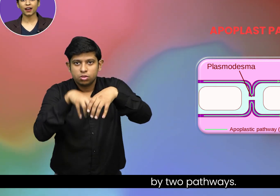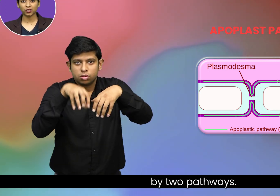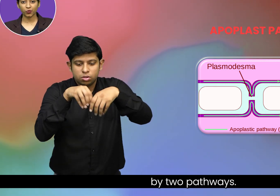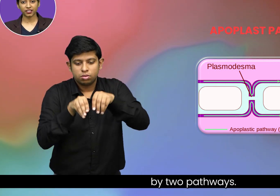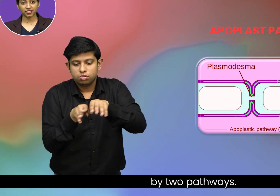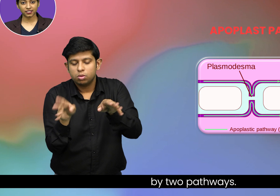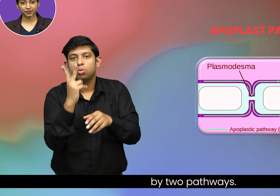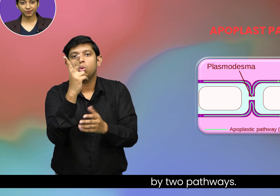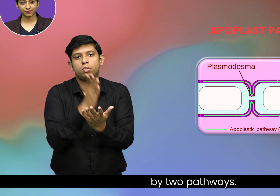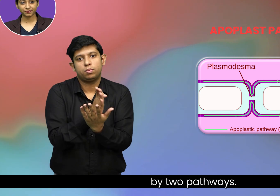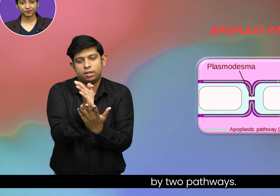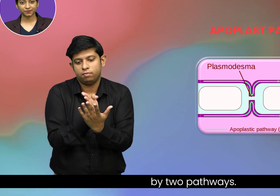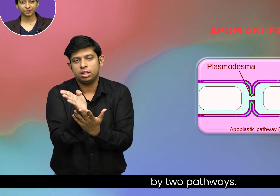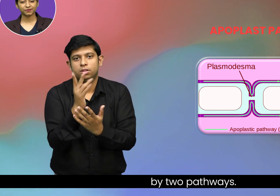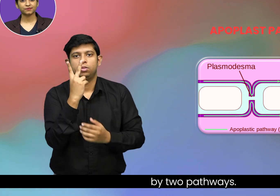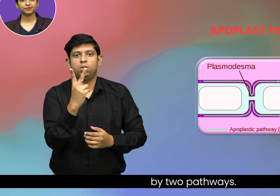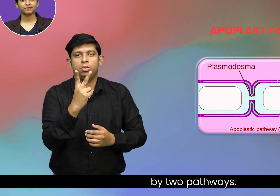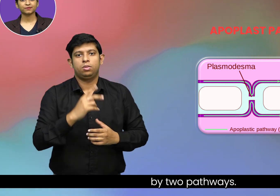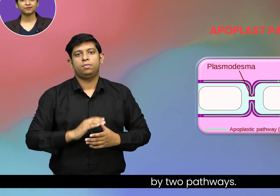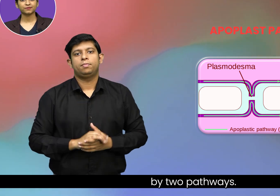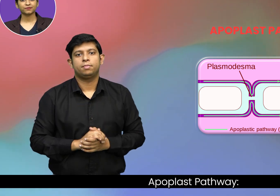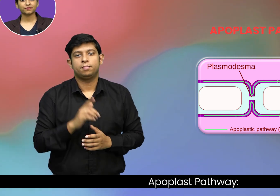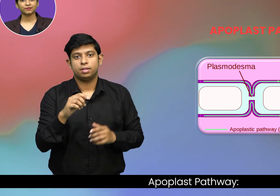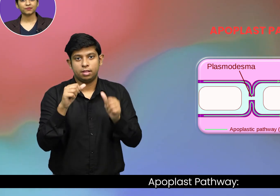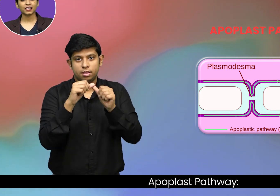two pathways.